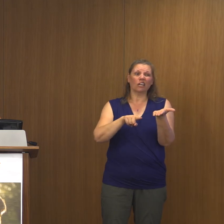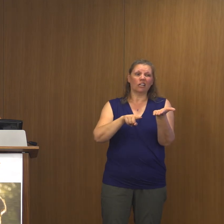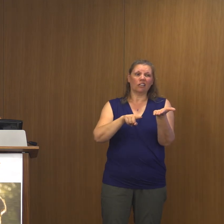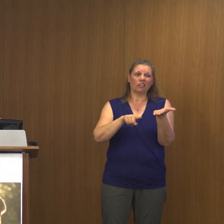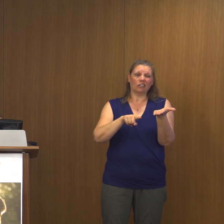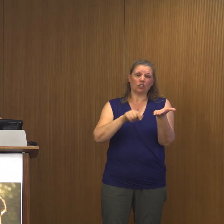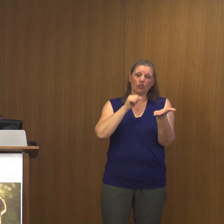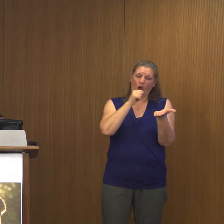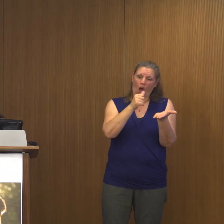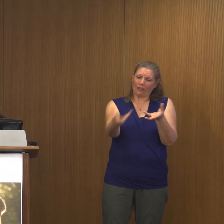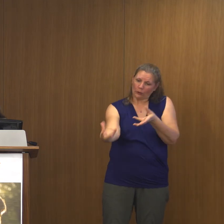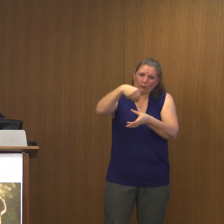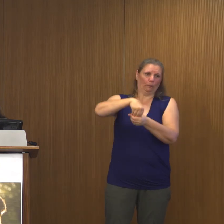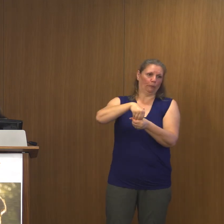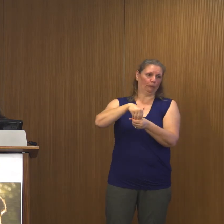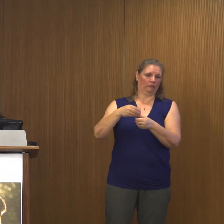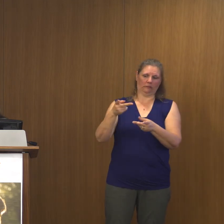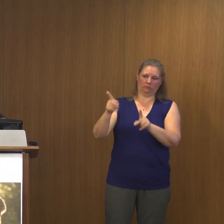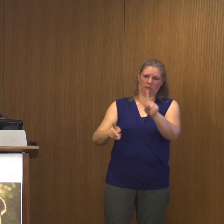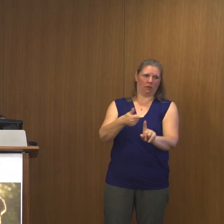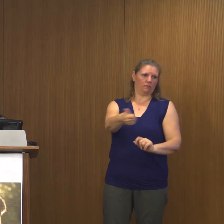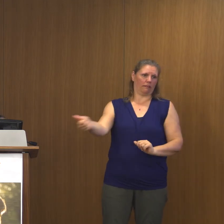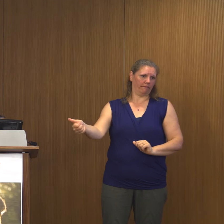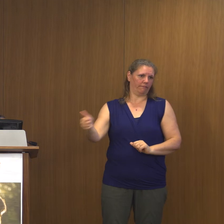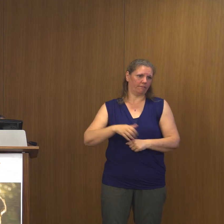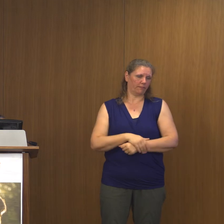with people, and that's a problem we're trying to address as well.